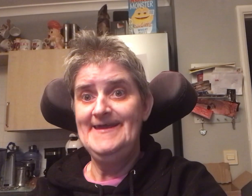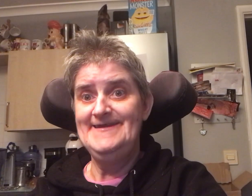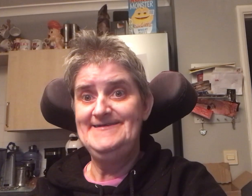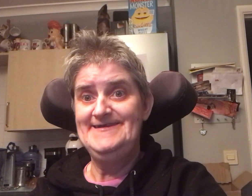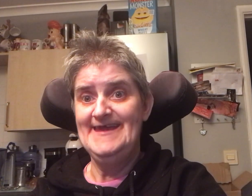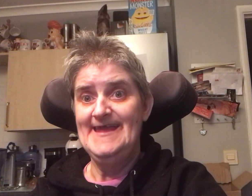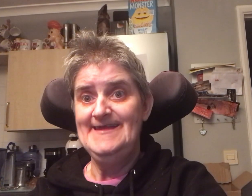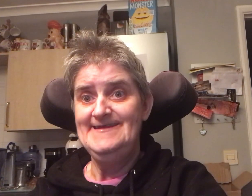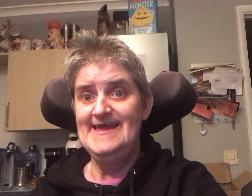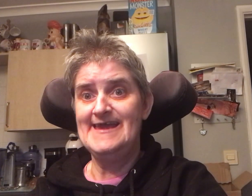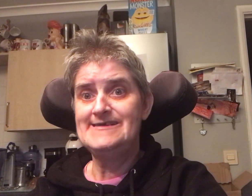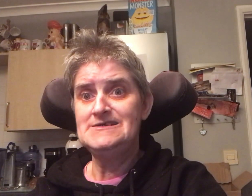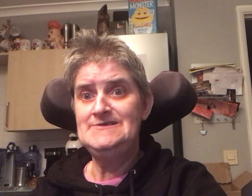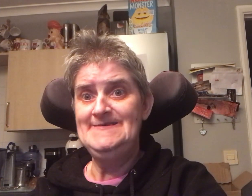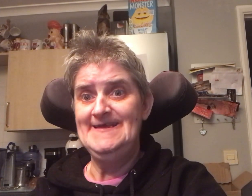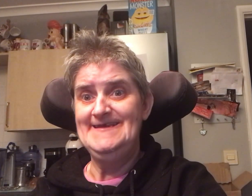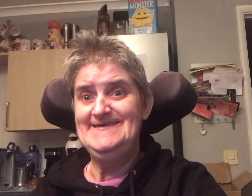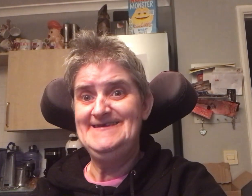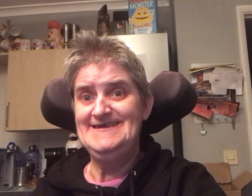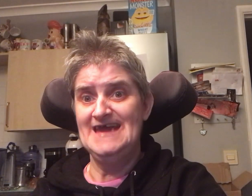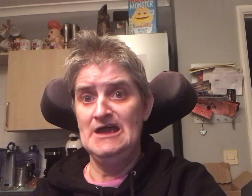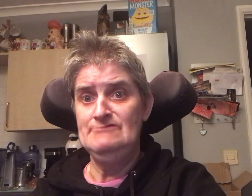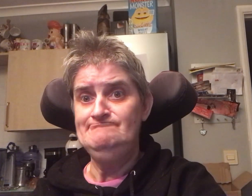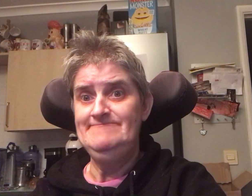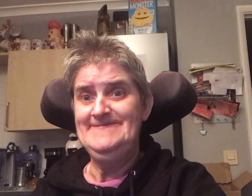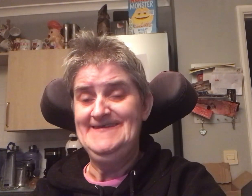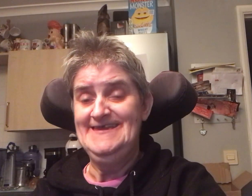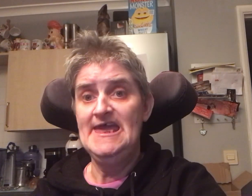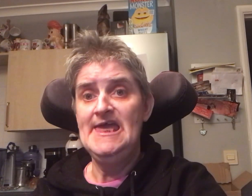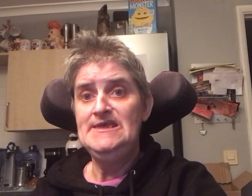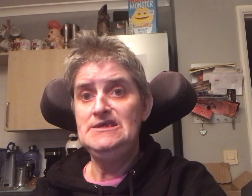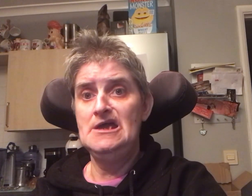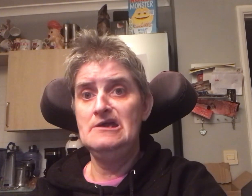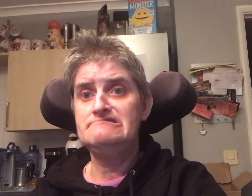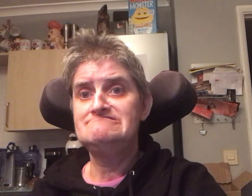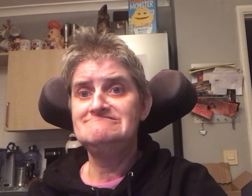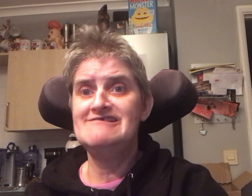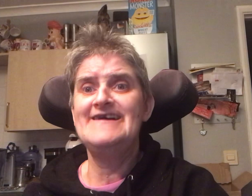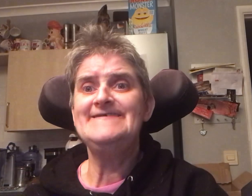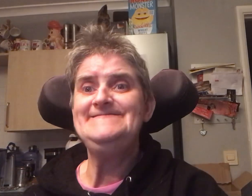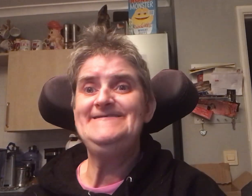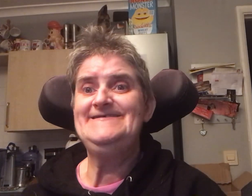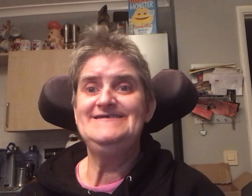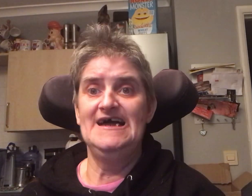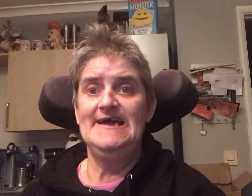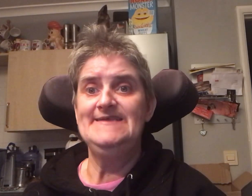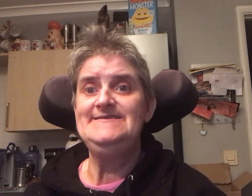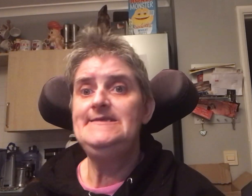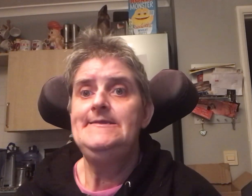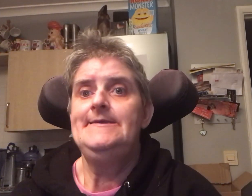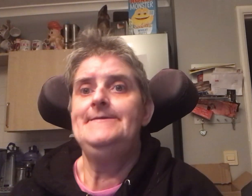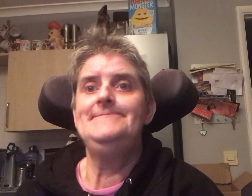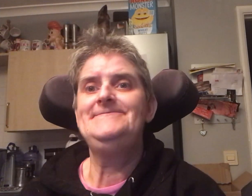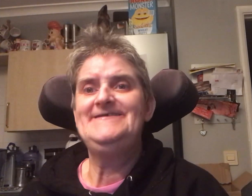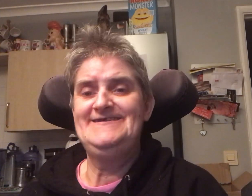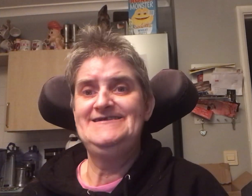is Nicholas Soames, the grandson of